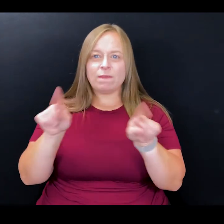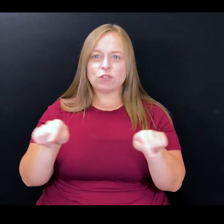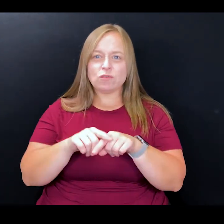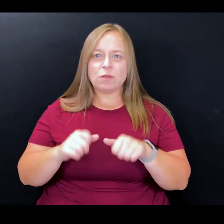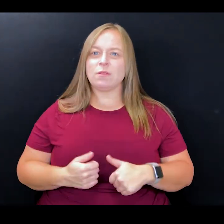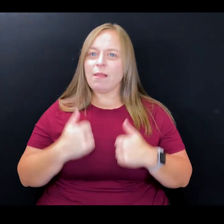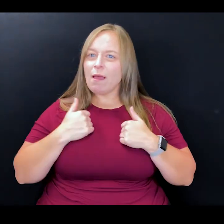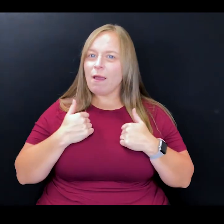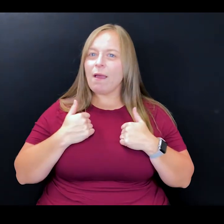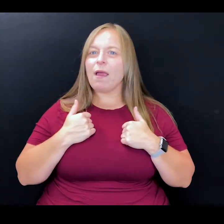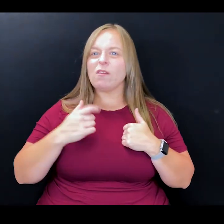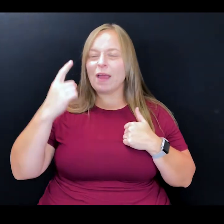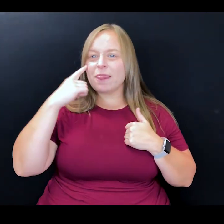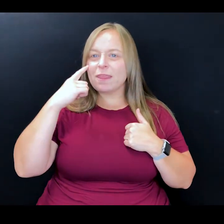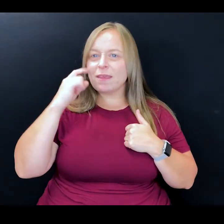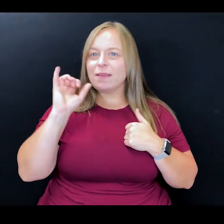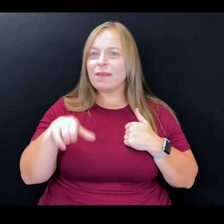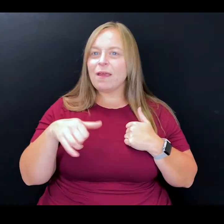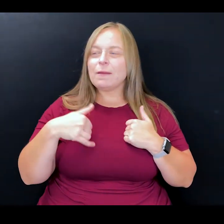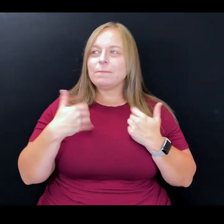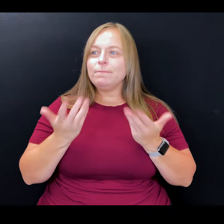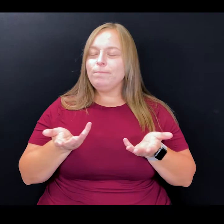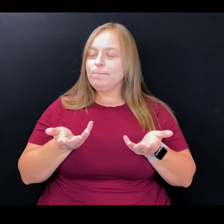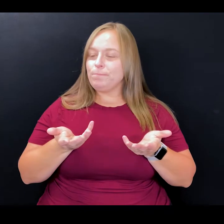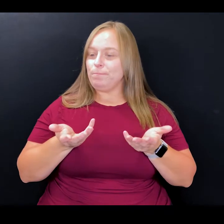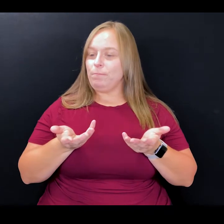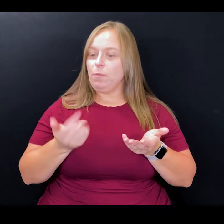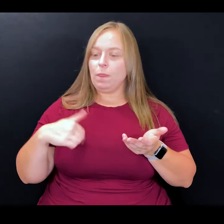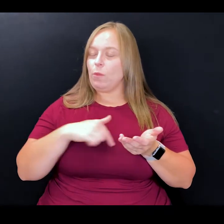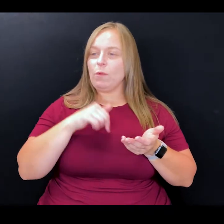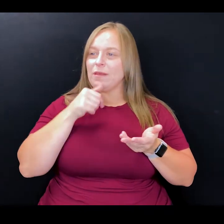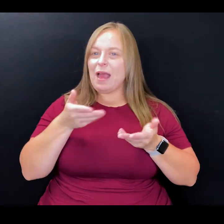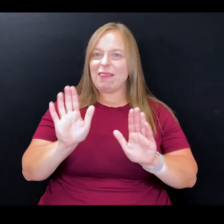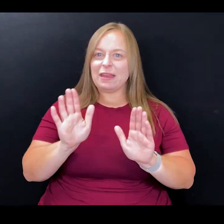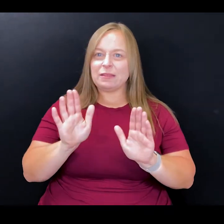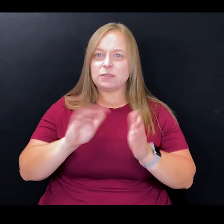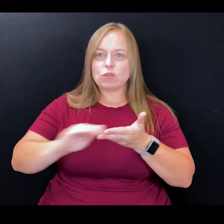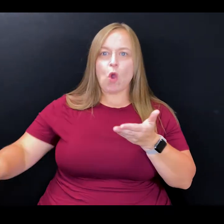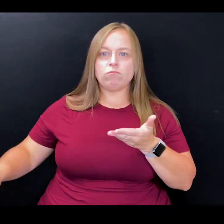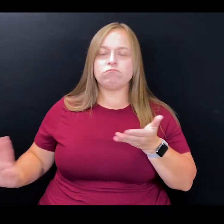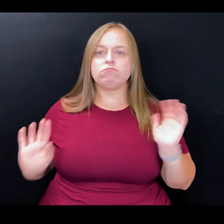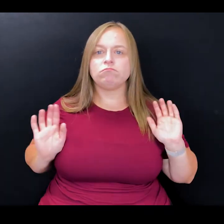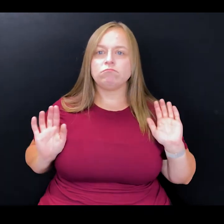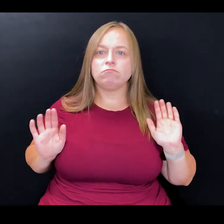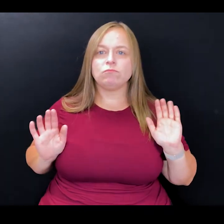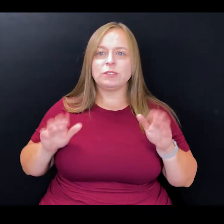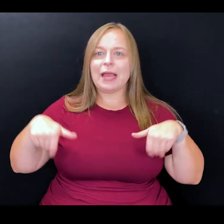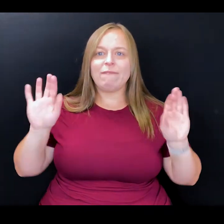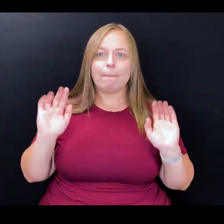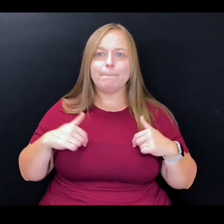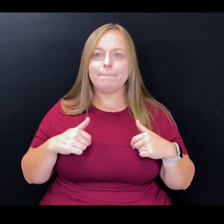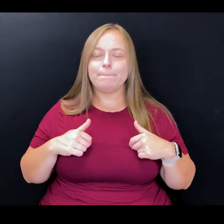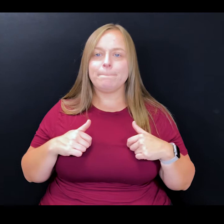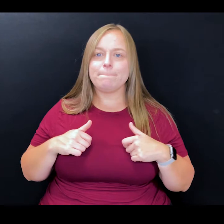on screen live. And I think that we're not letting this go. And